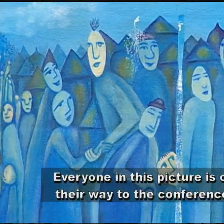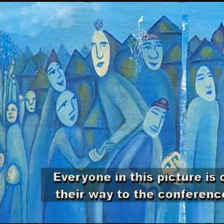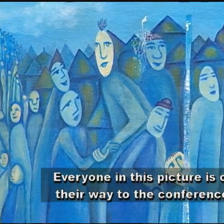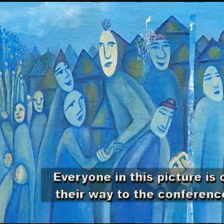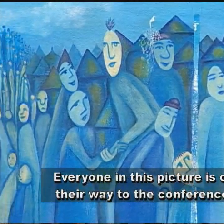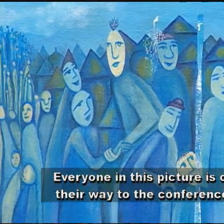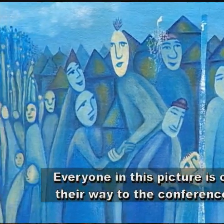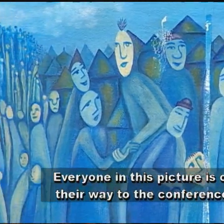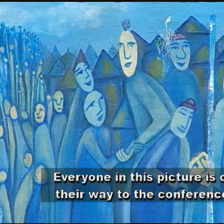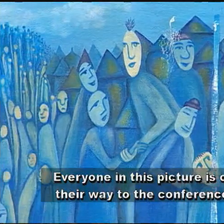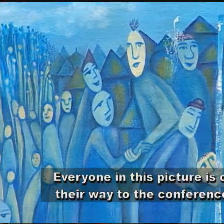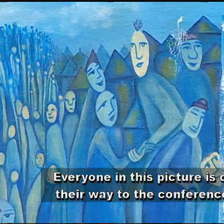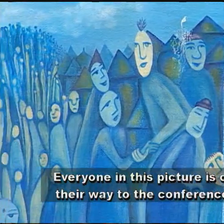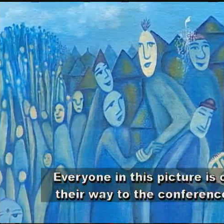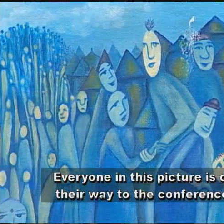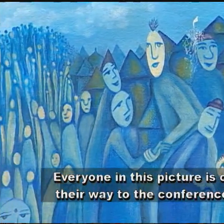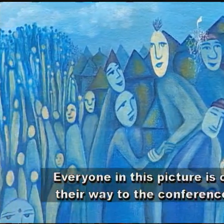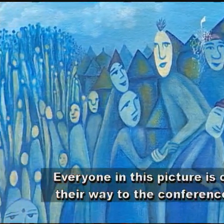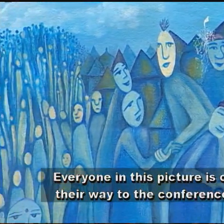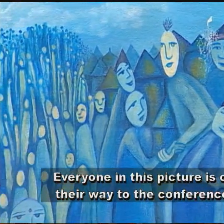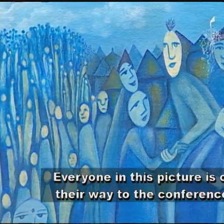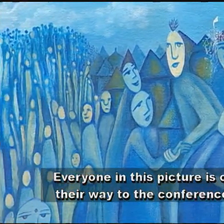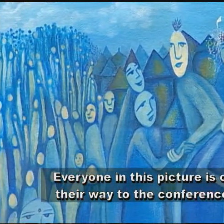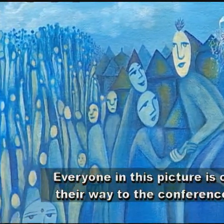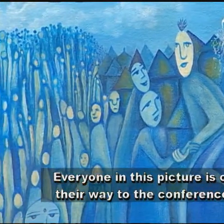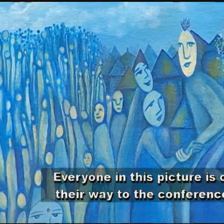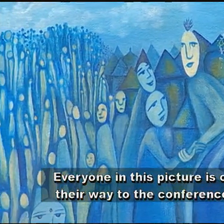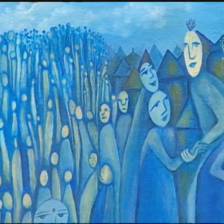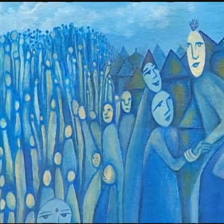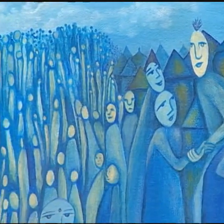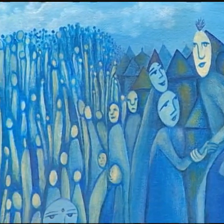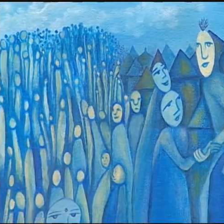fleur-de-lis. Everyone in this picture is on their way to the conference.